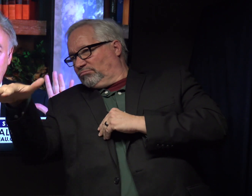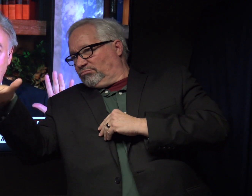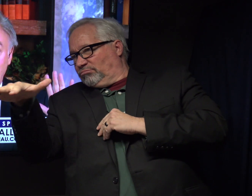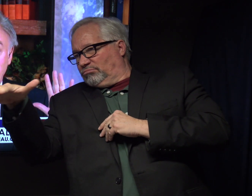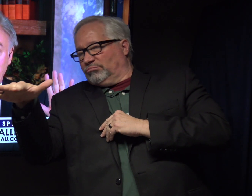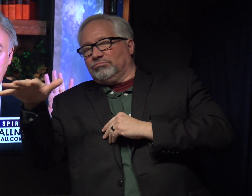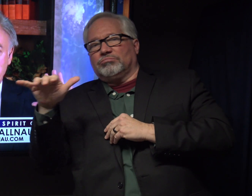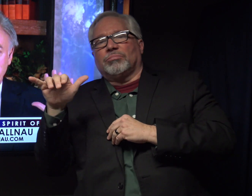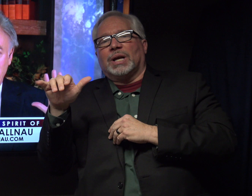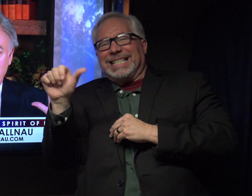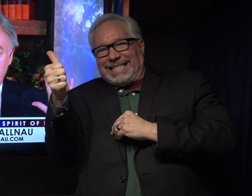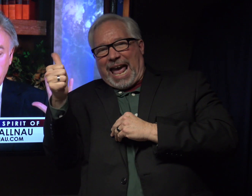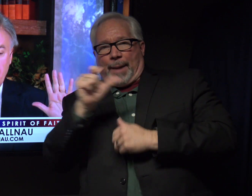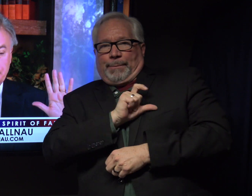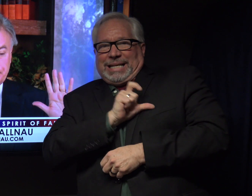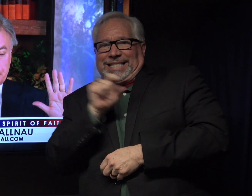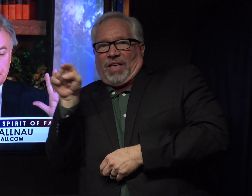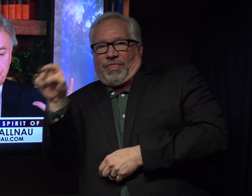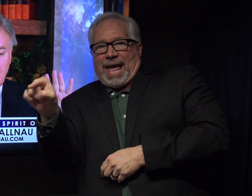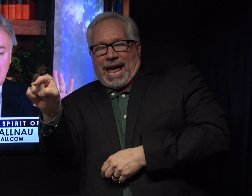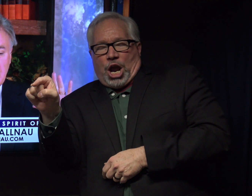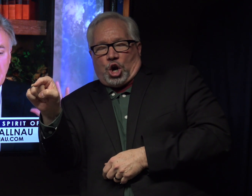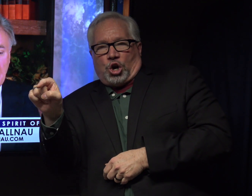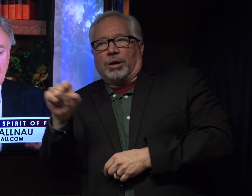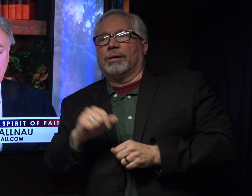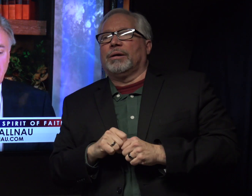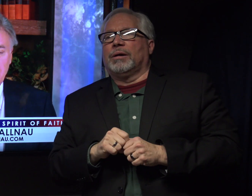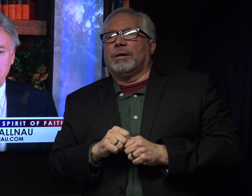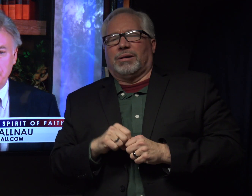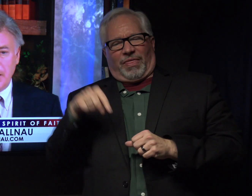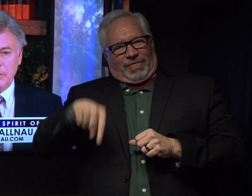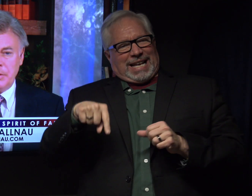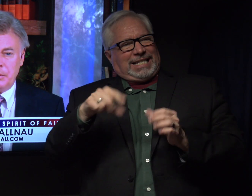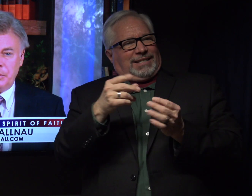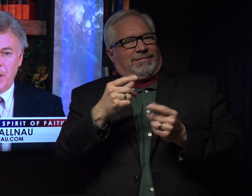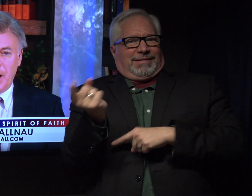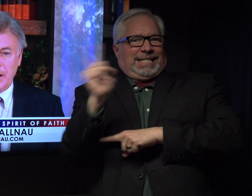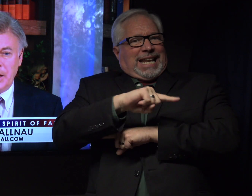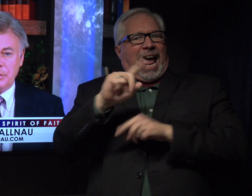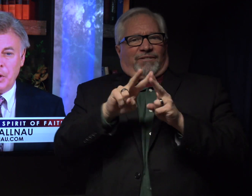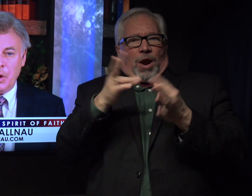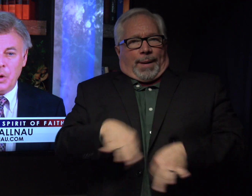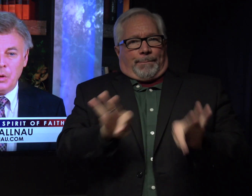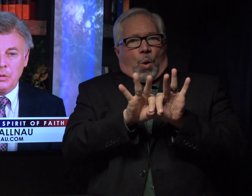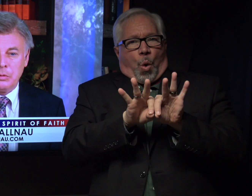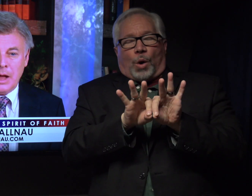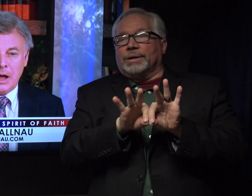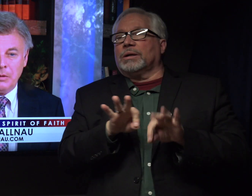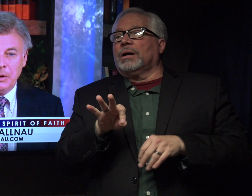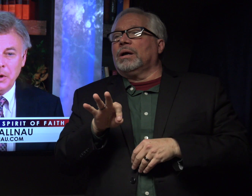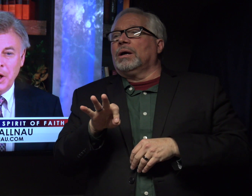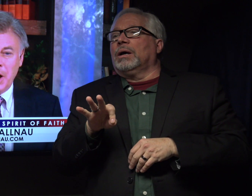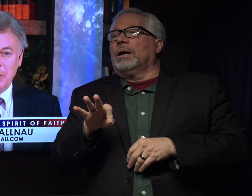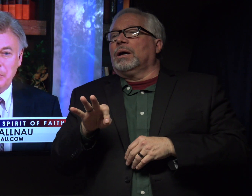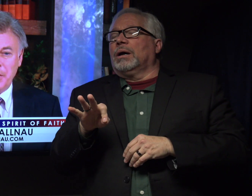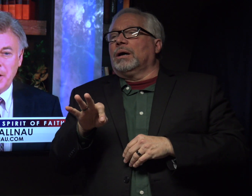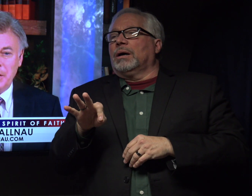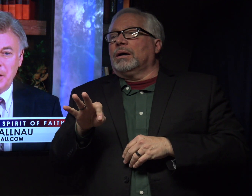of the election, you could say. And right to their side is the whole crowd of